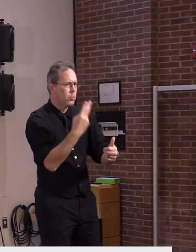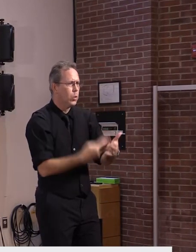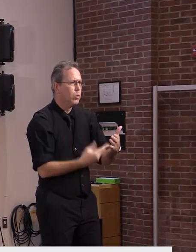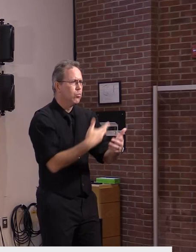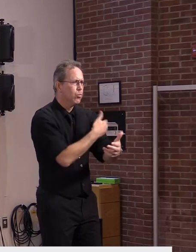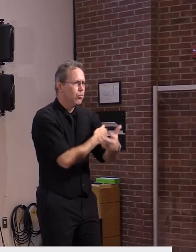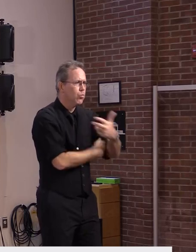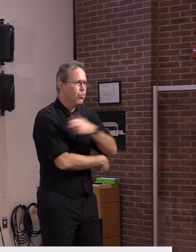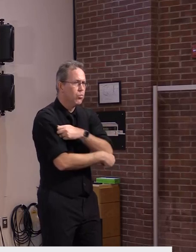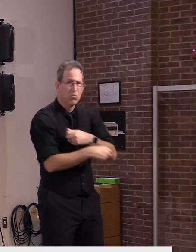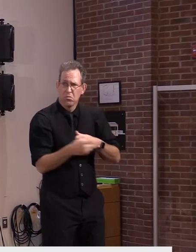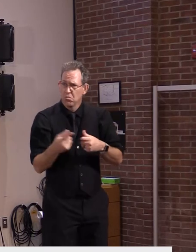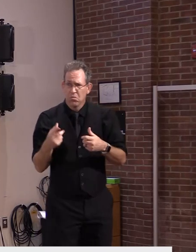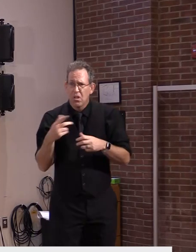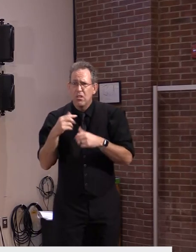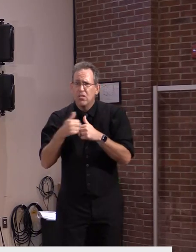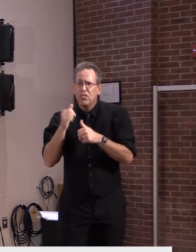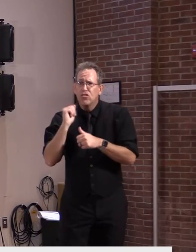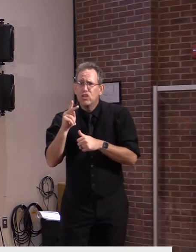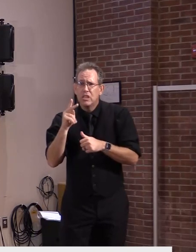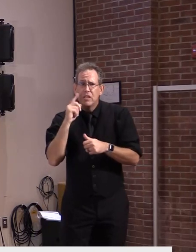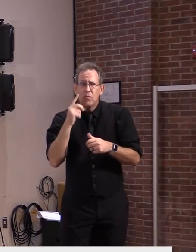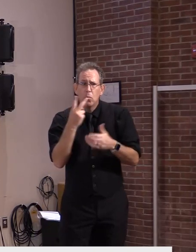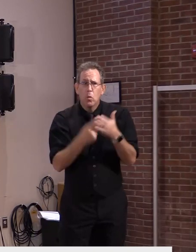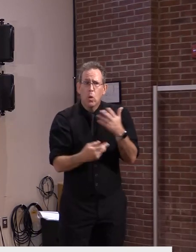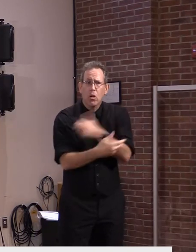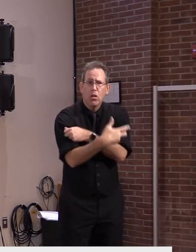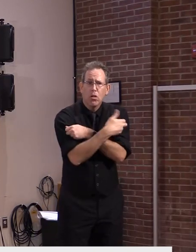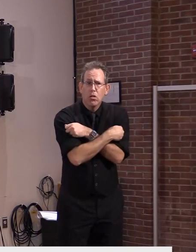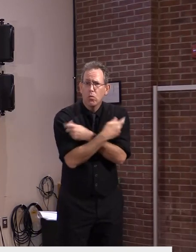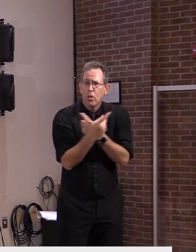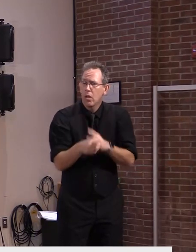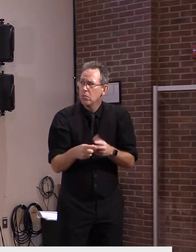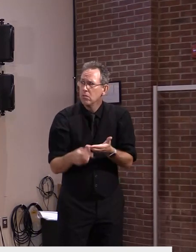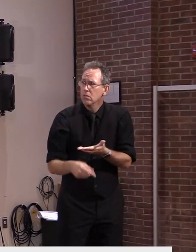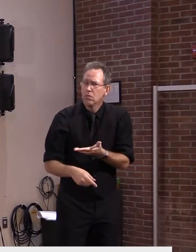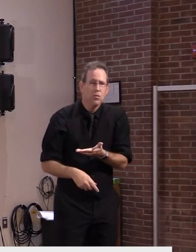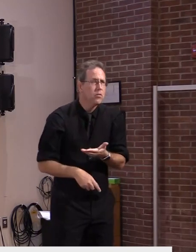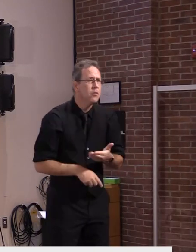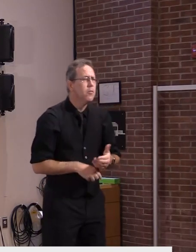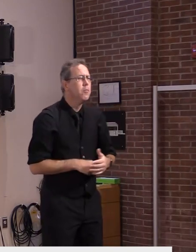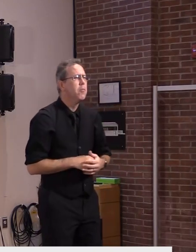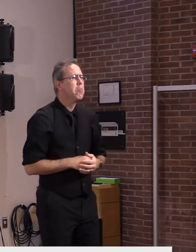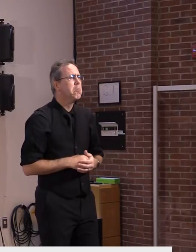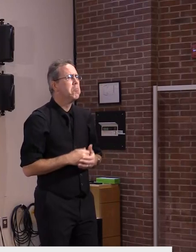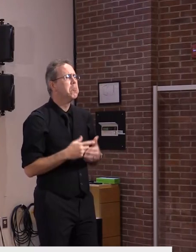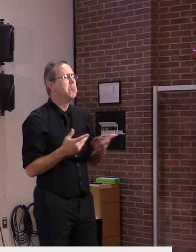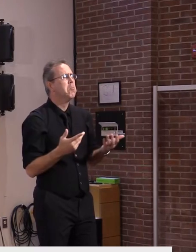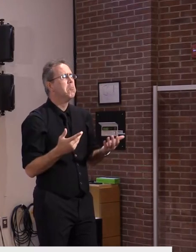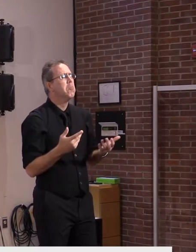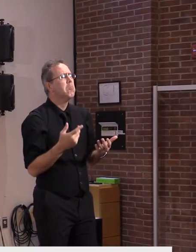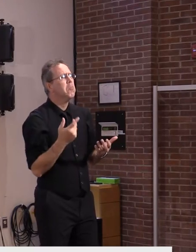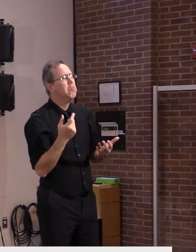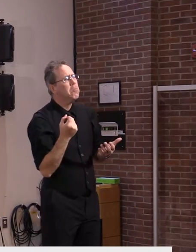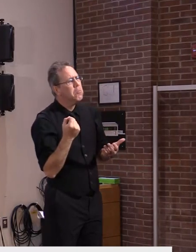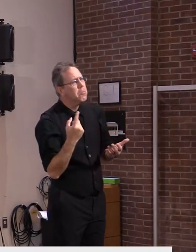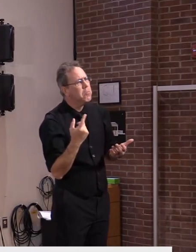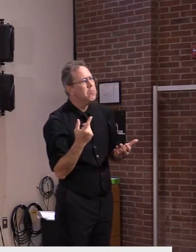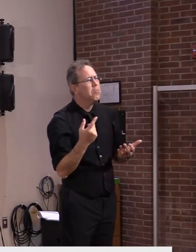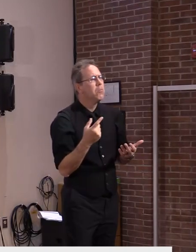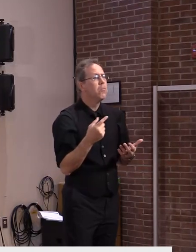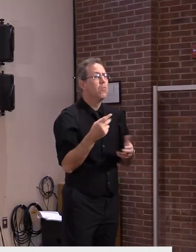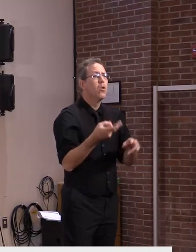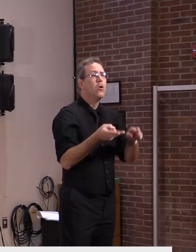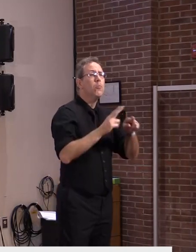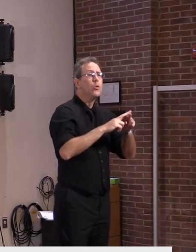So with the booster shots, if you got your first, obviously you've